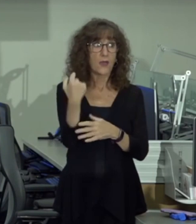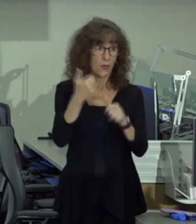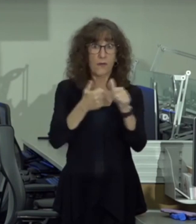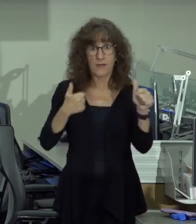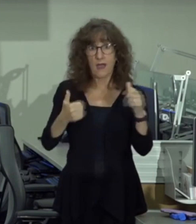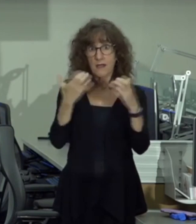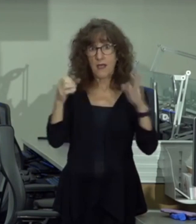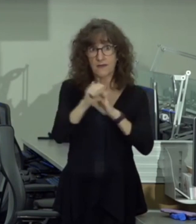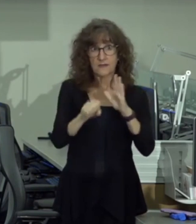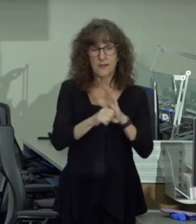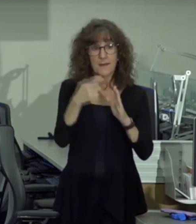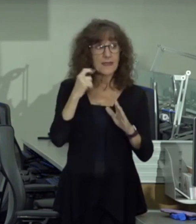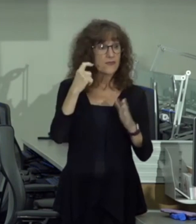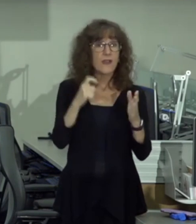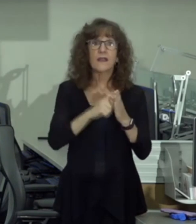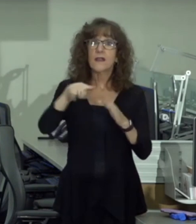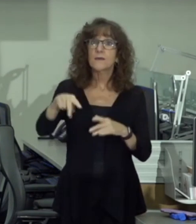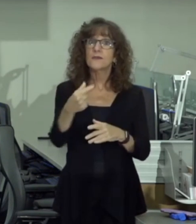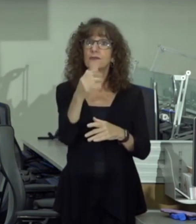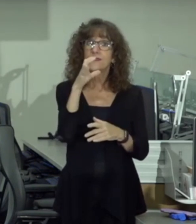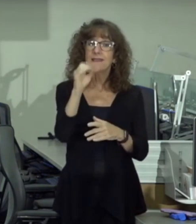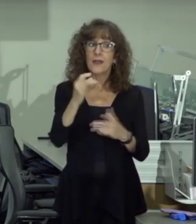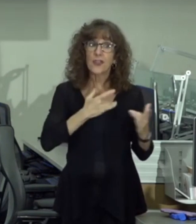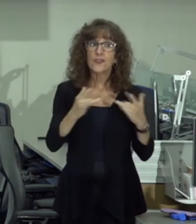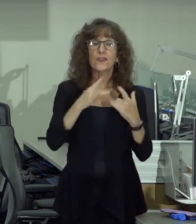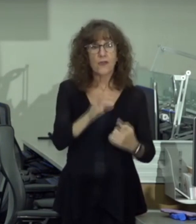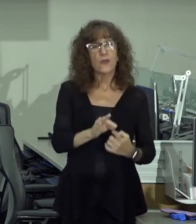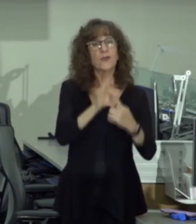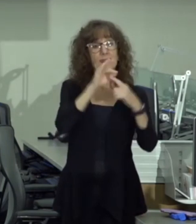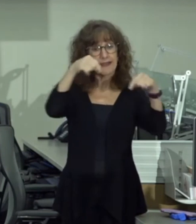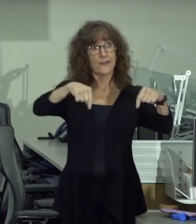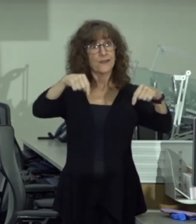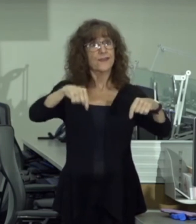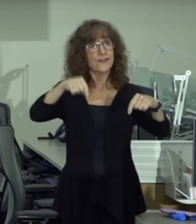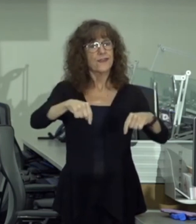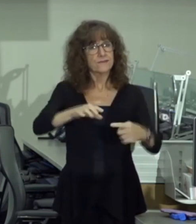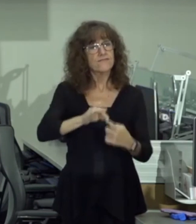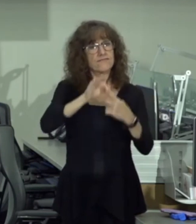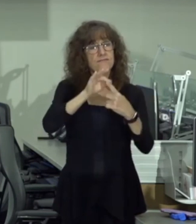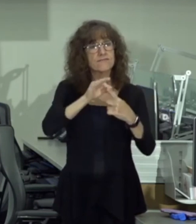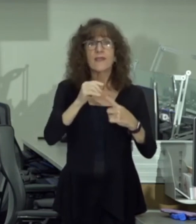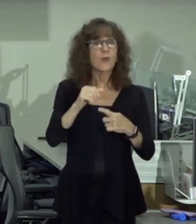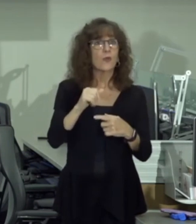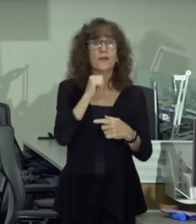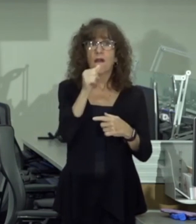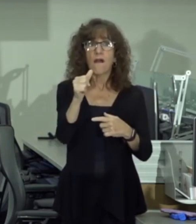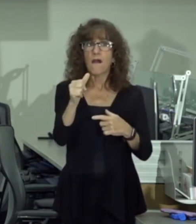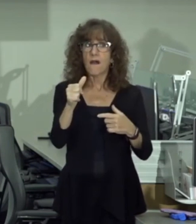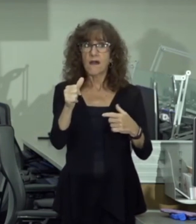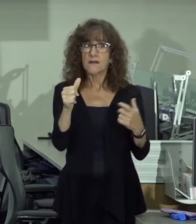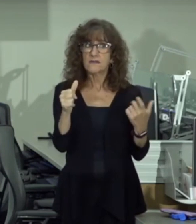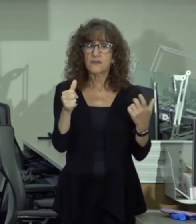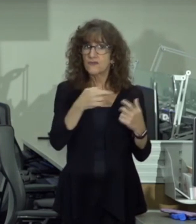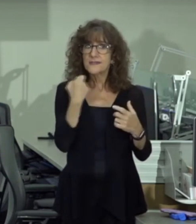of the state because we recognize that Prince George's County's concerns are unique to Prince George's County. And we're not taking any chances with the